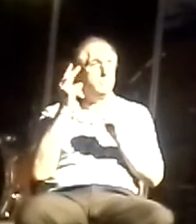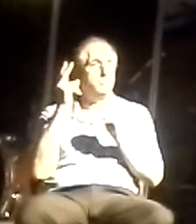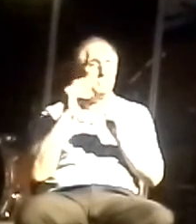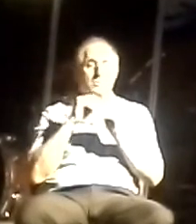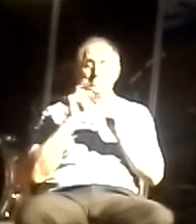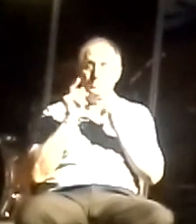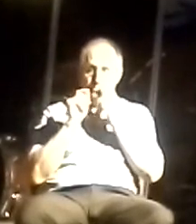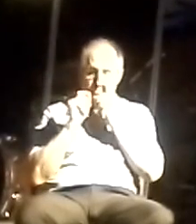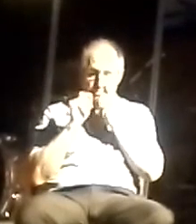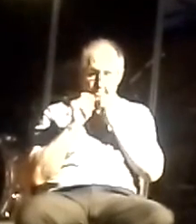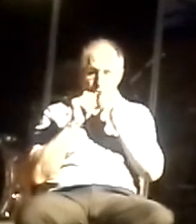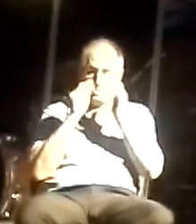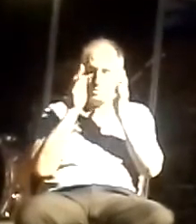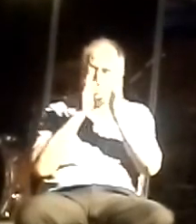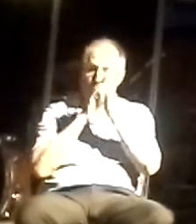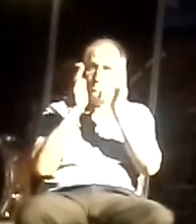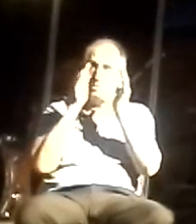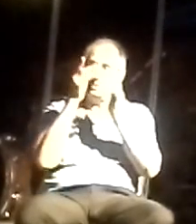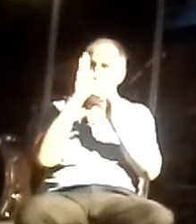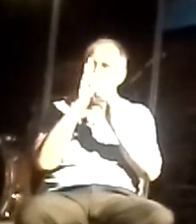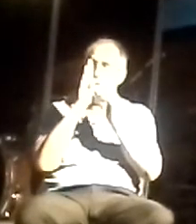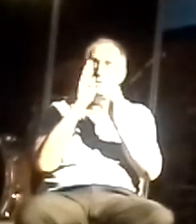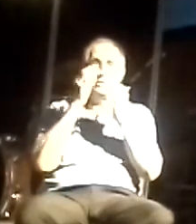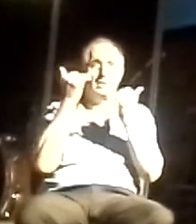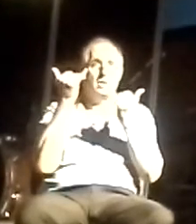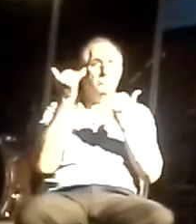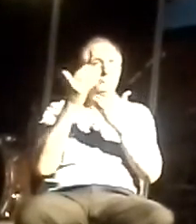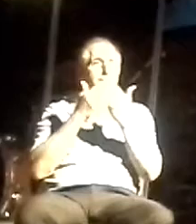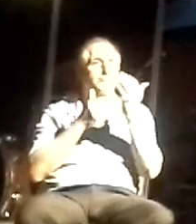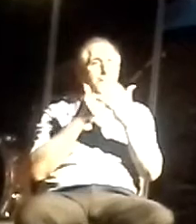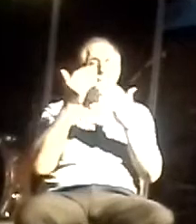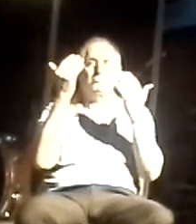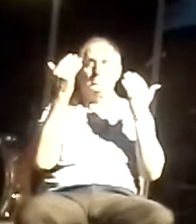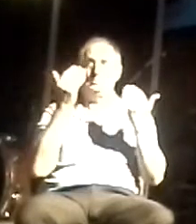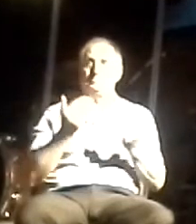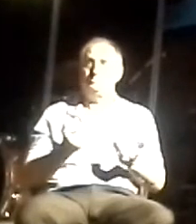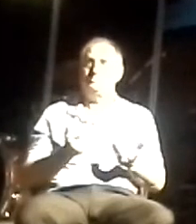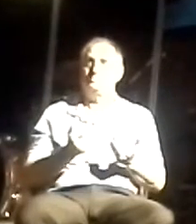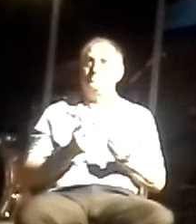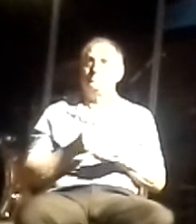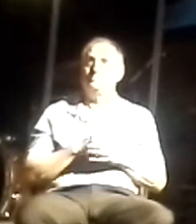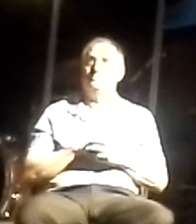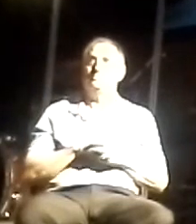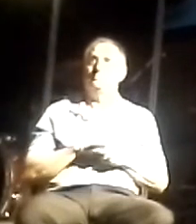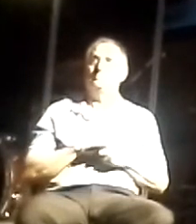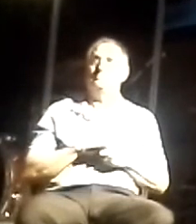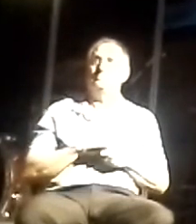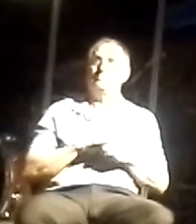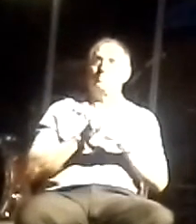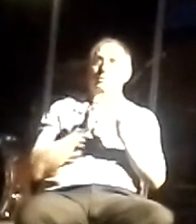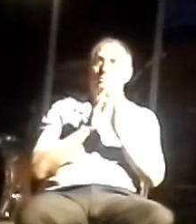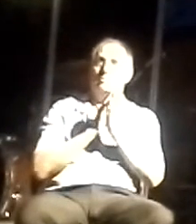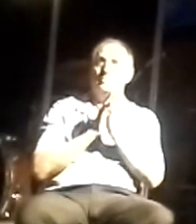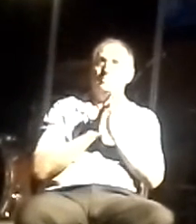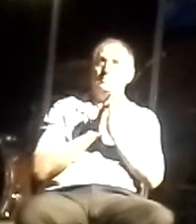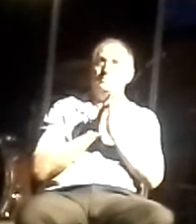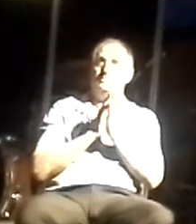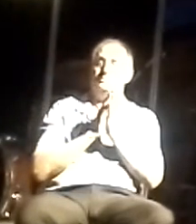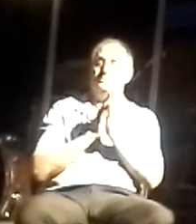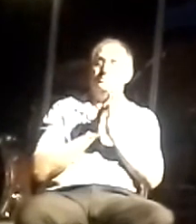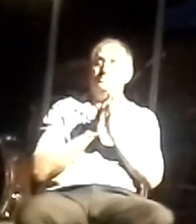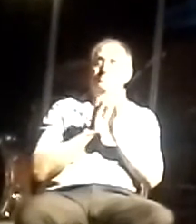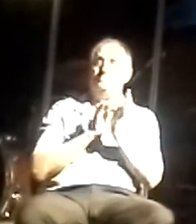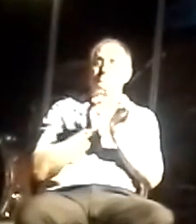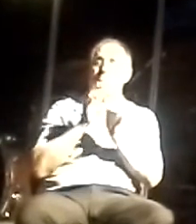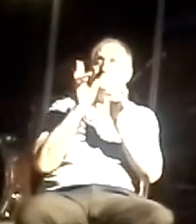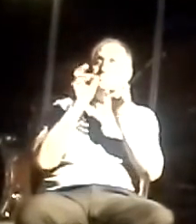more. Praise God. All of you with your hands raised, go ahead and put them down right now. Pray this in your heart with me. Jesus is